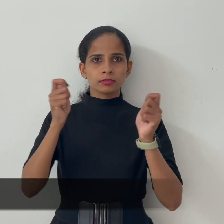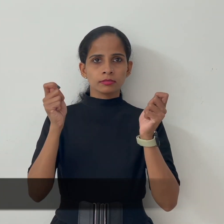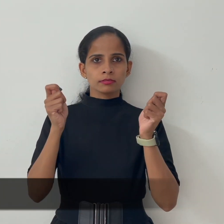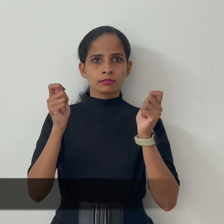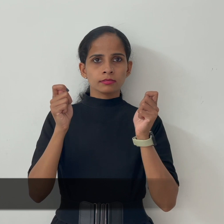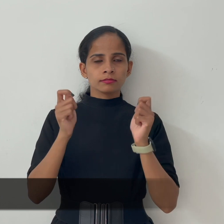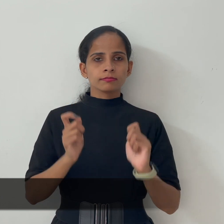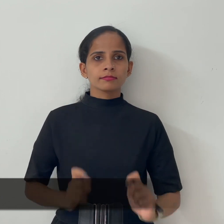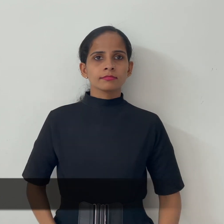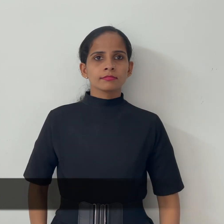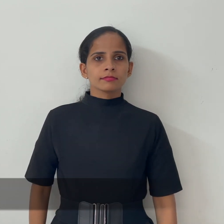Divorced.